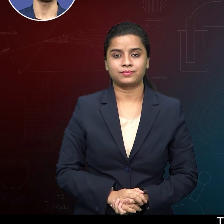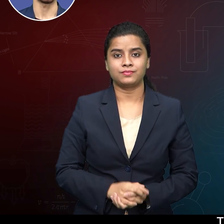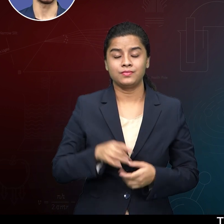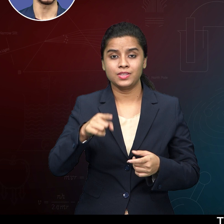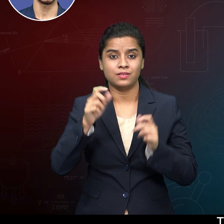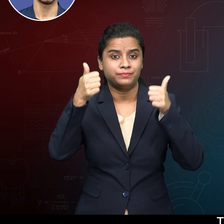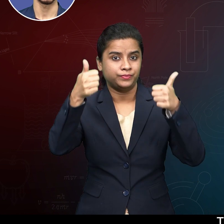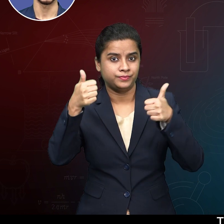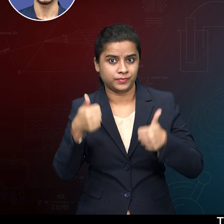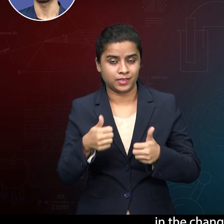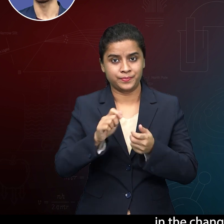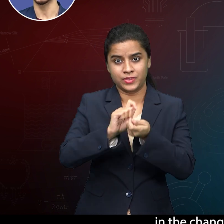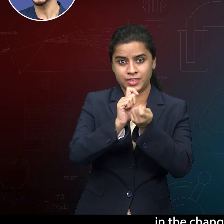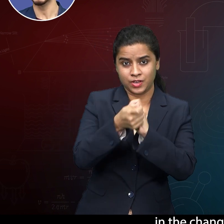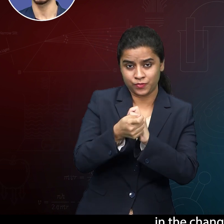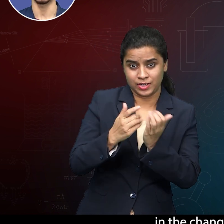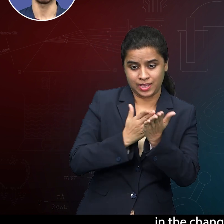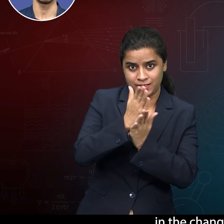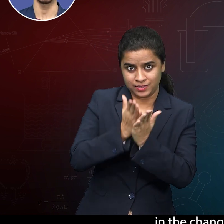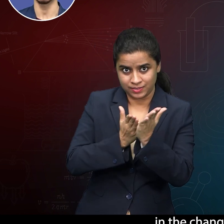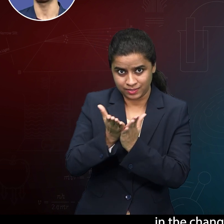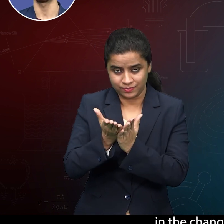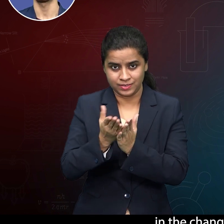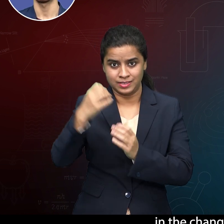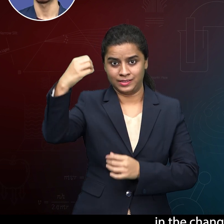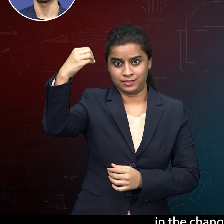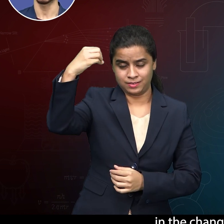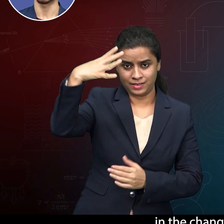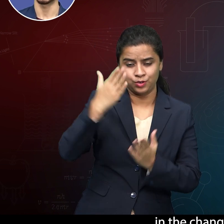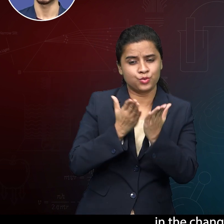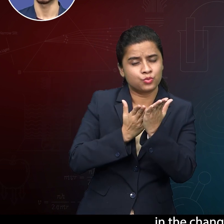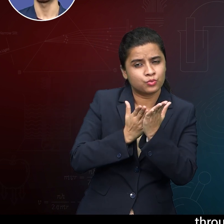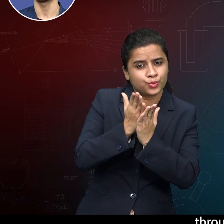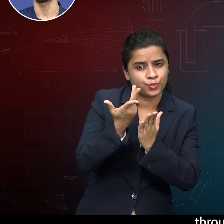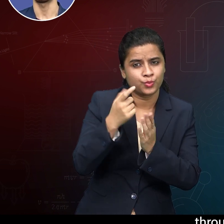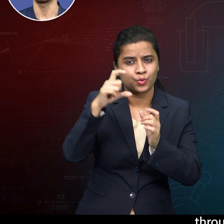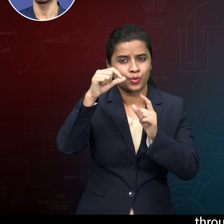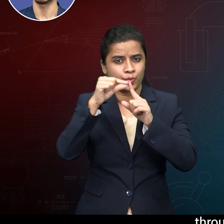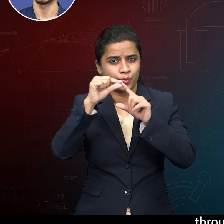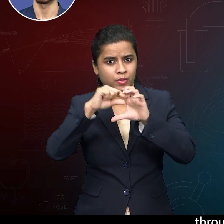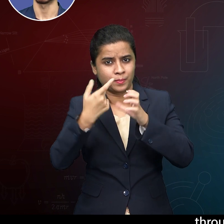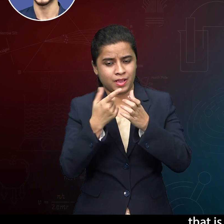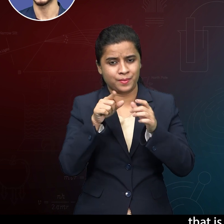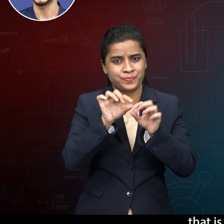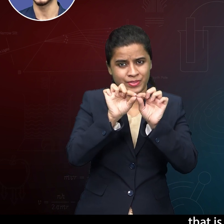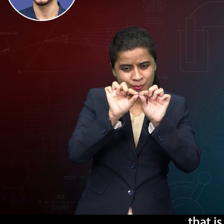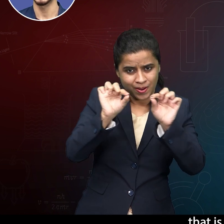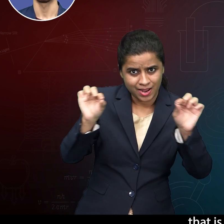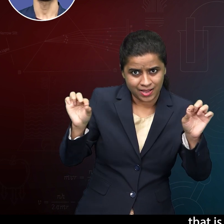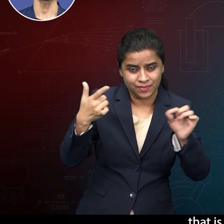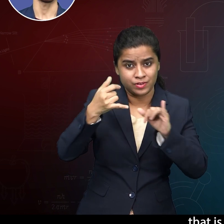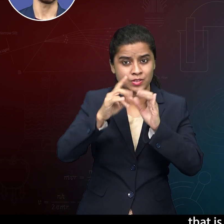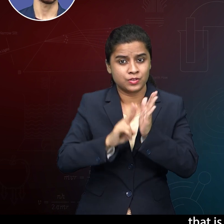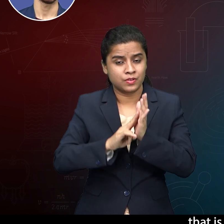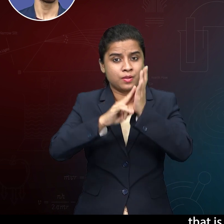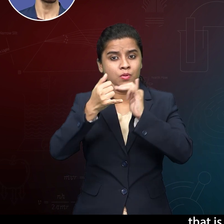This would result in the change of the direction of current through the copper wire, that is,